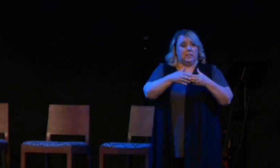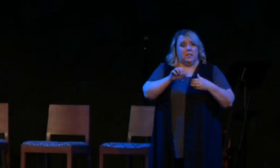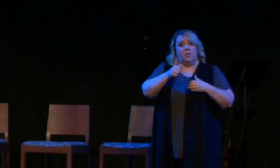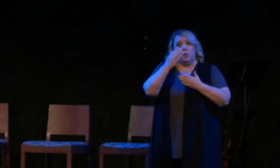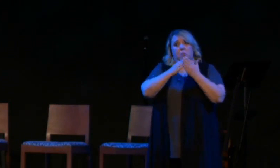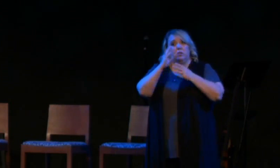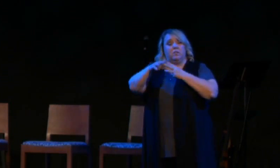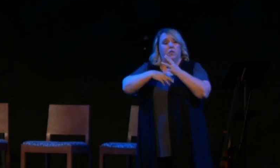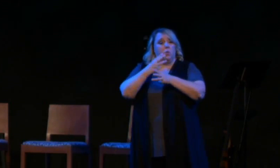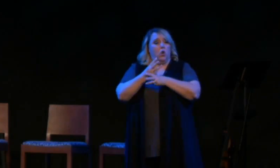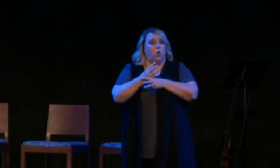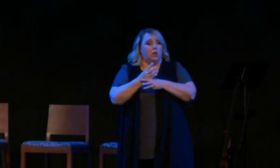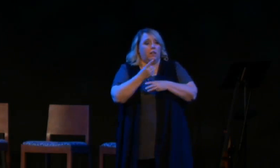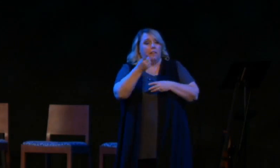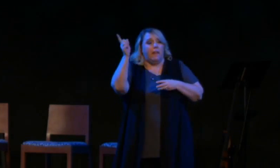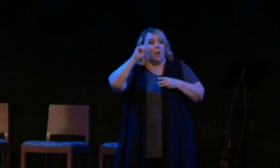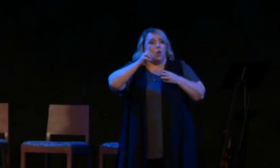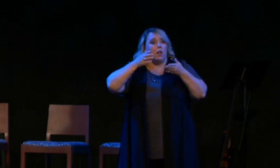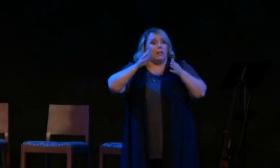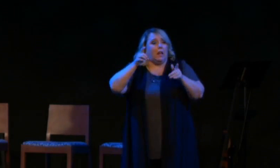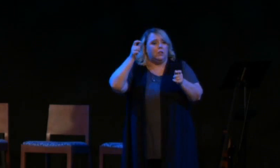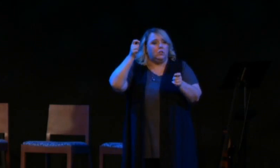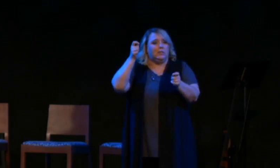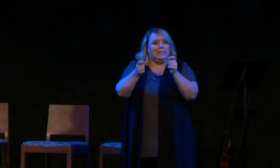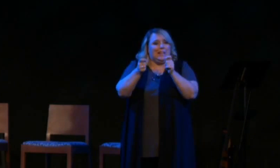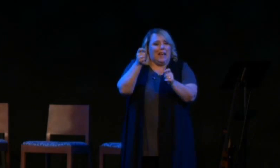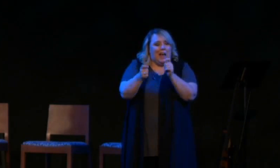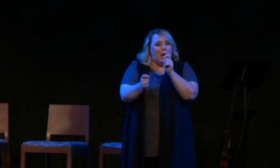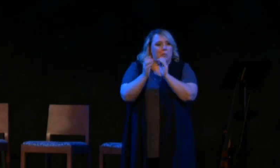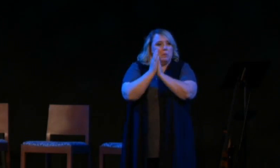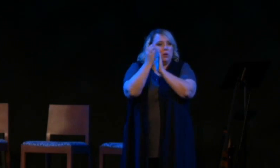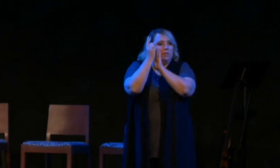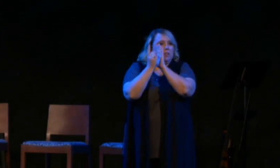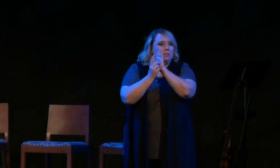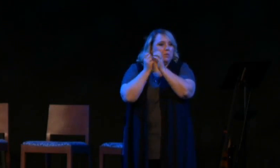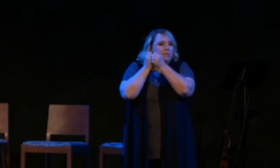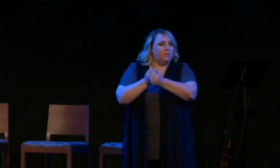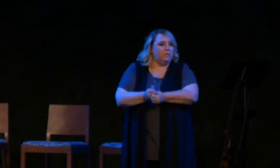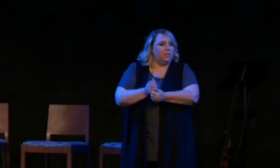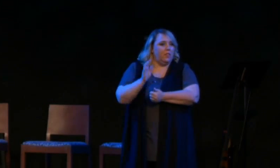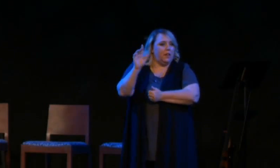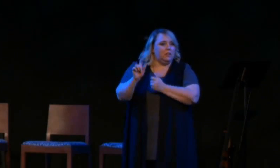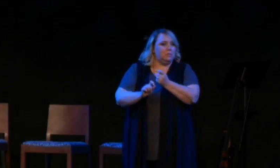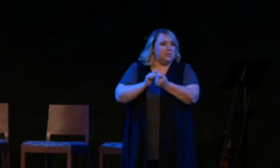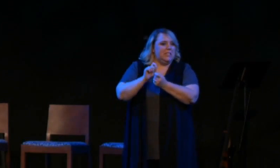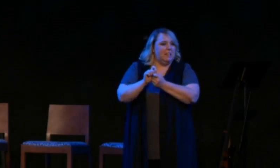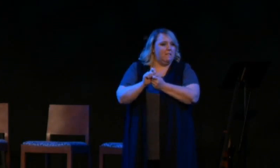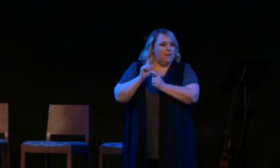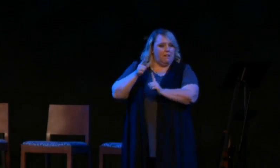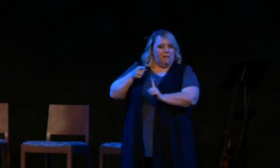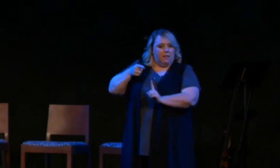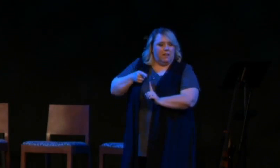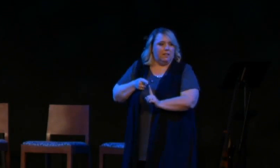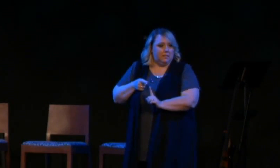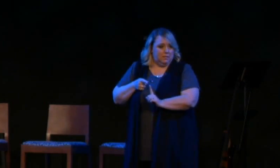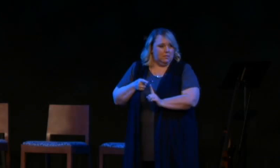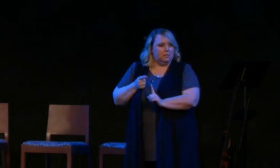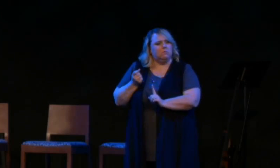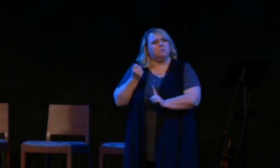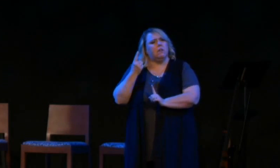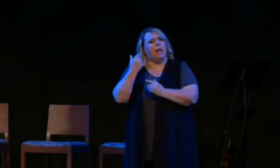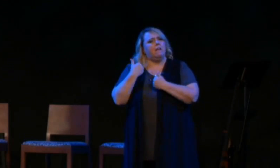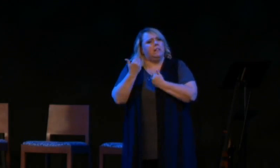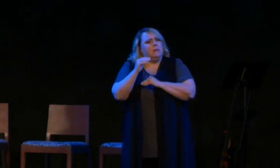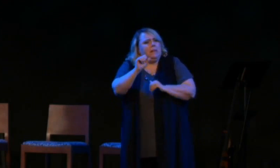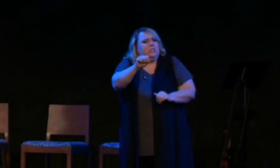of the world, they are allowed to adapt the book of discipline to their specific context, within certain